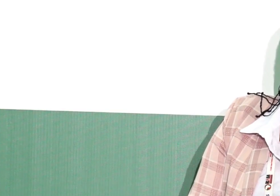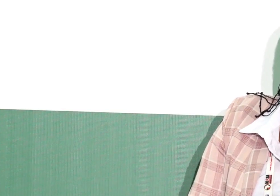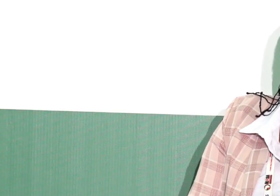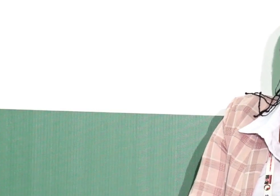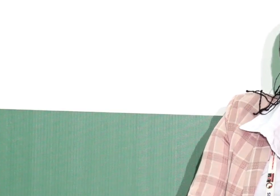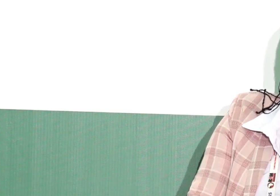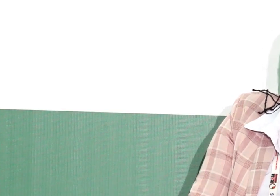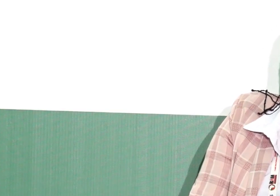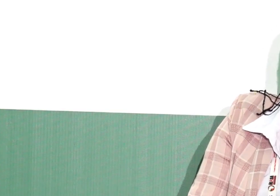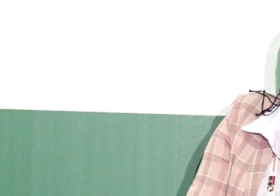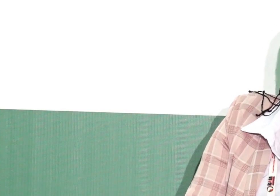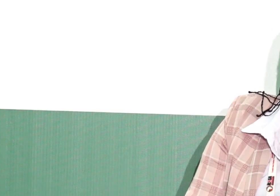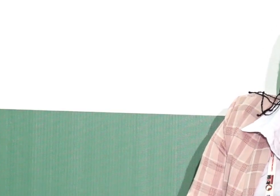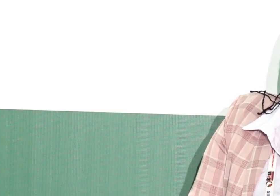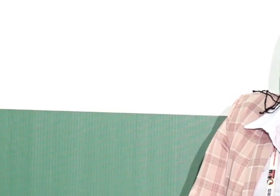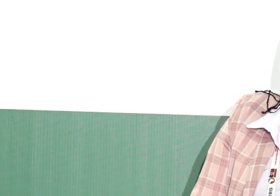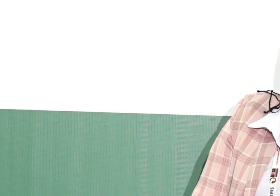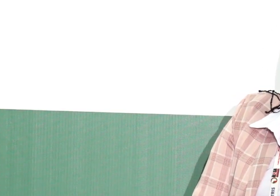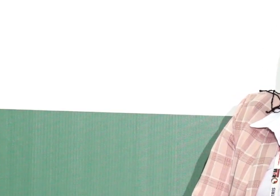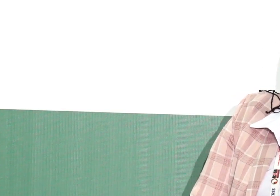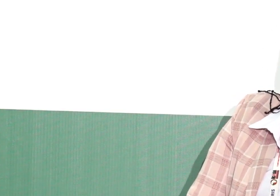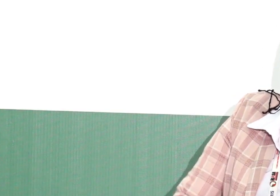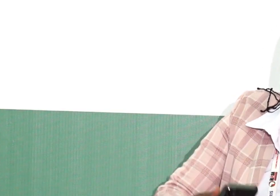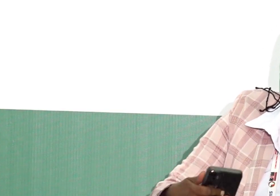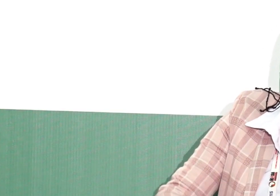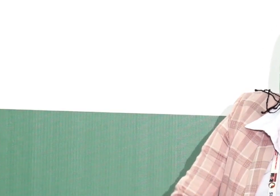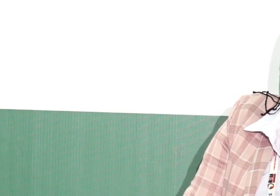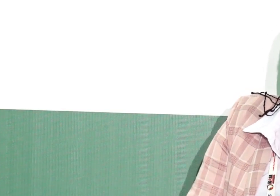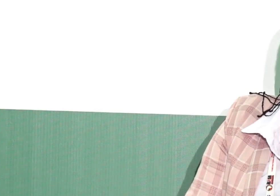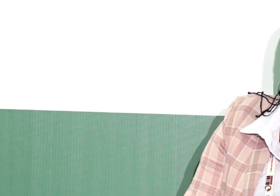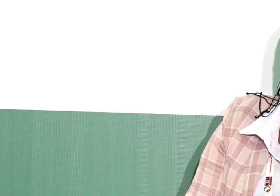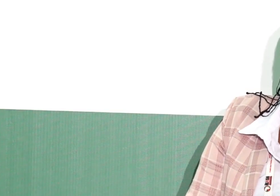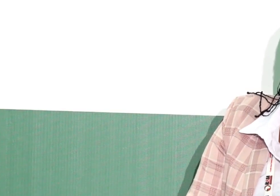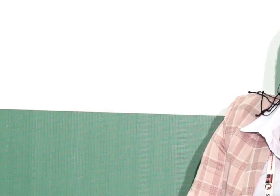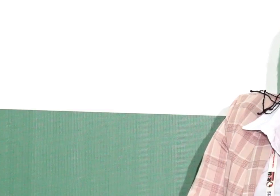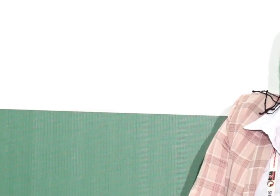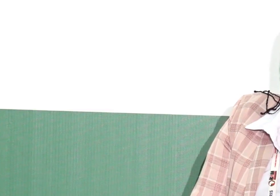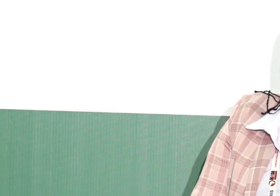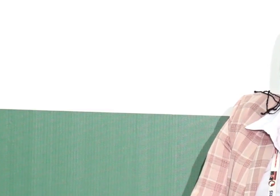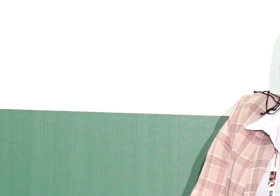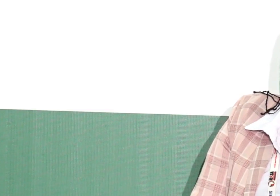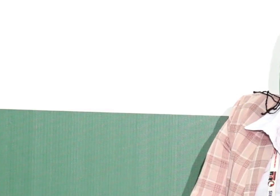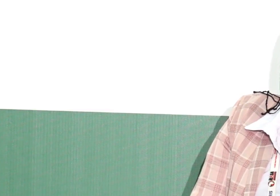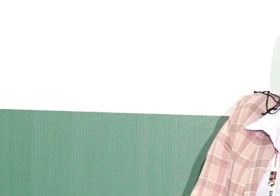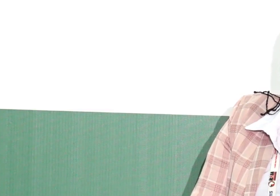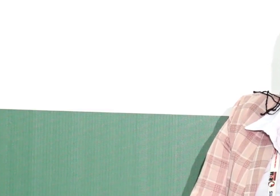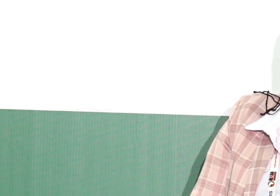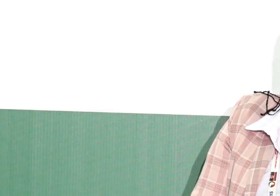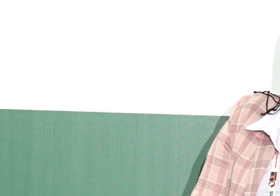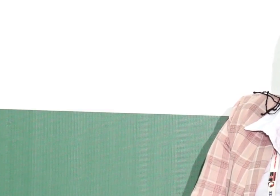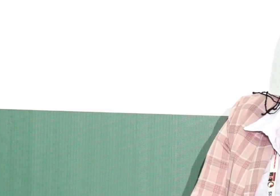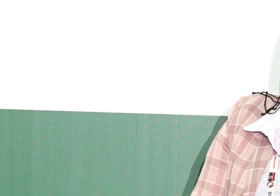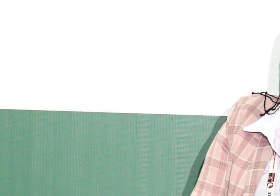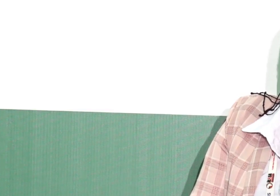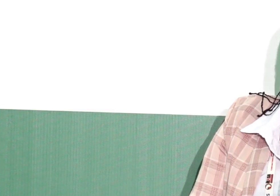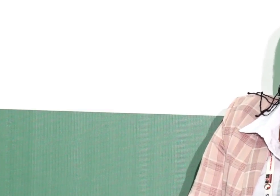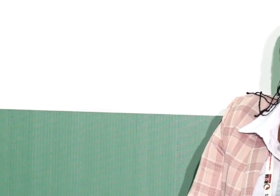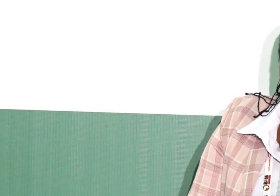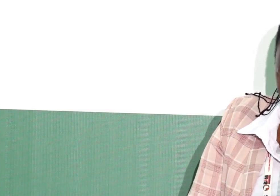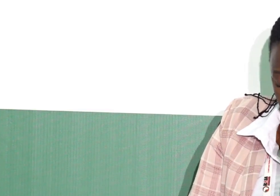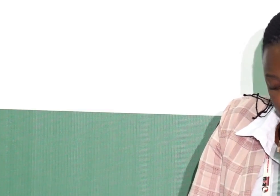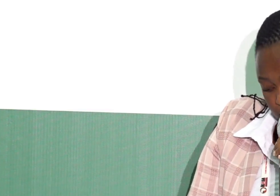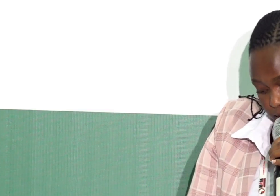been having, just for your information, we've been having quality assurance meetings to ensure that there are less and less of